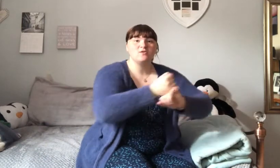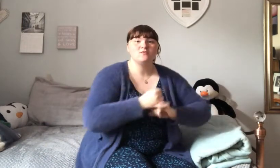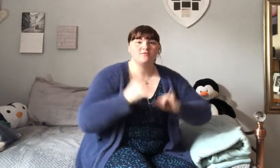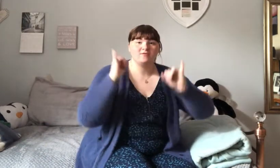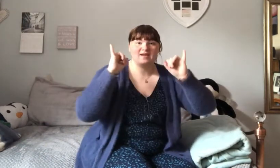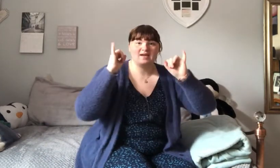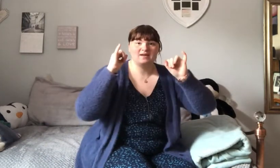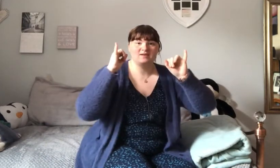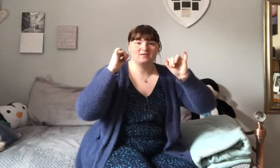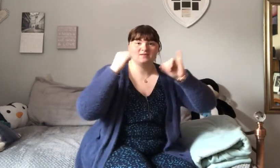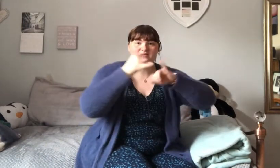Sophie.